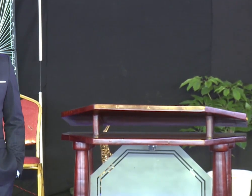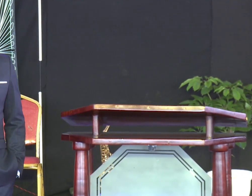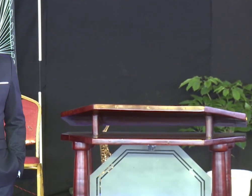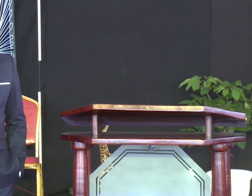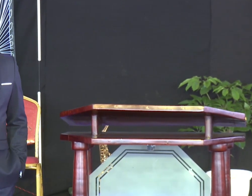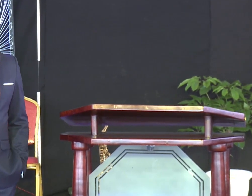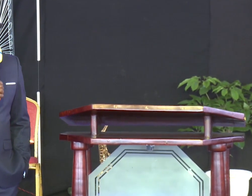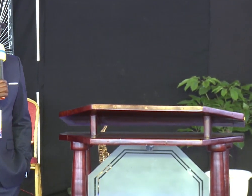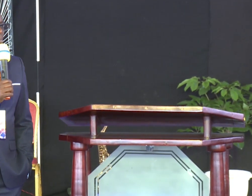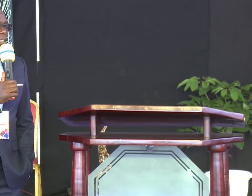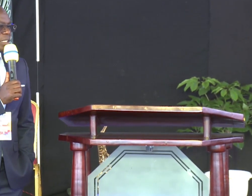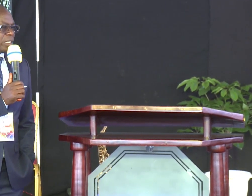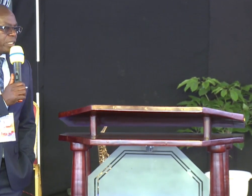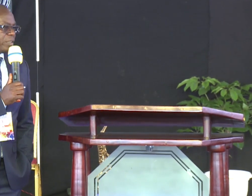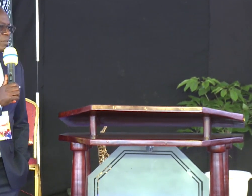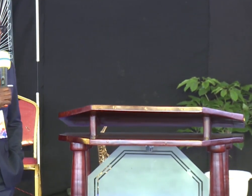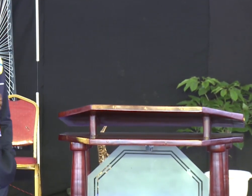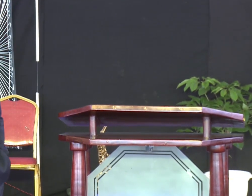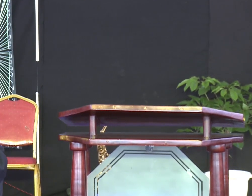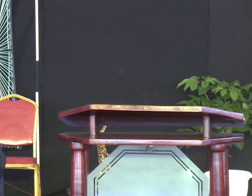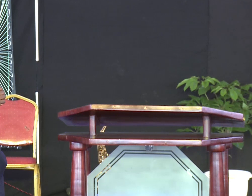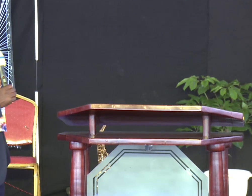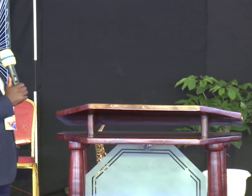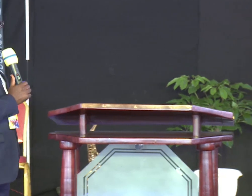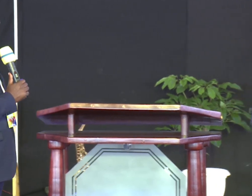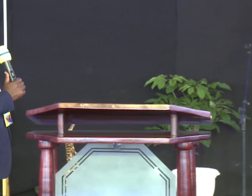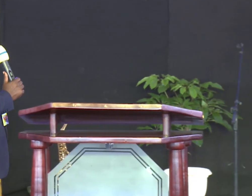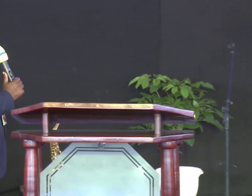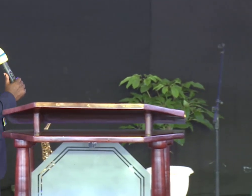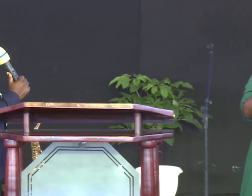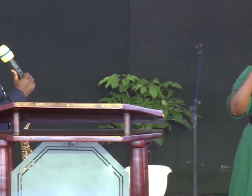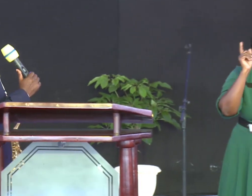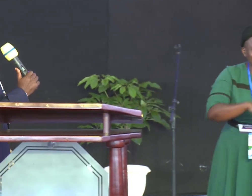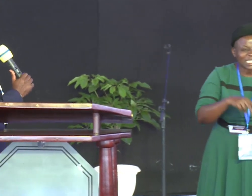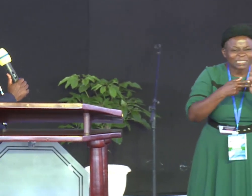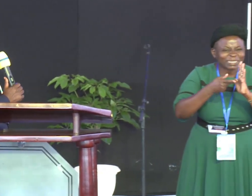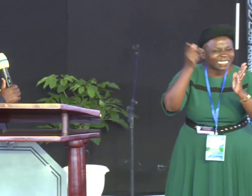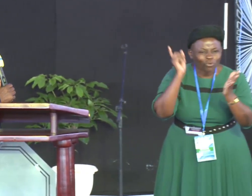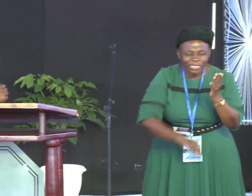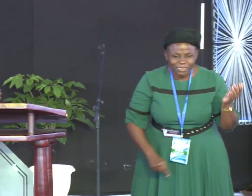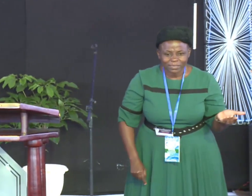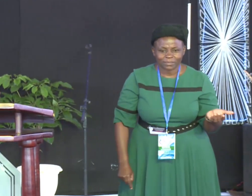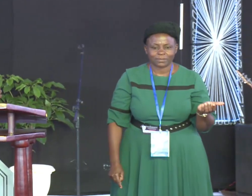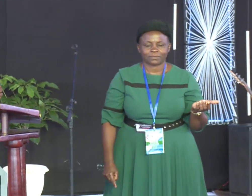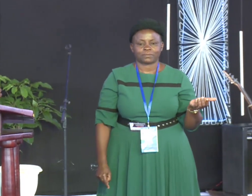Yesu yatuddamu amazima chechi. And Jesus didn't answer us what truth is.